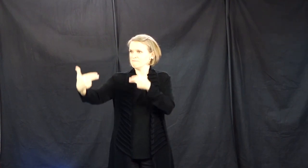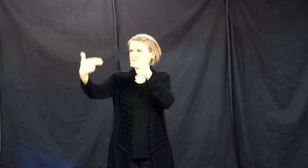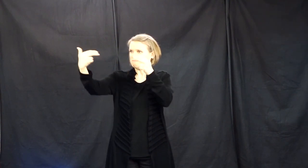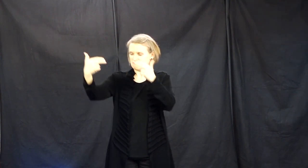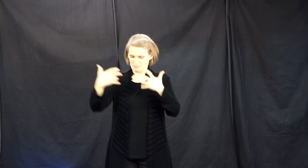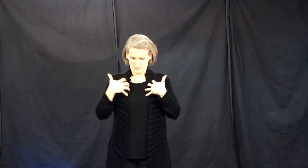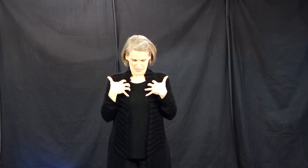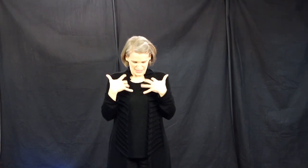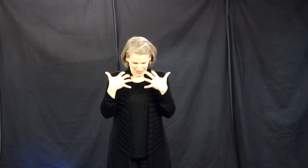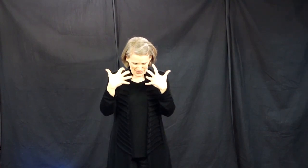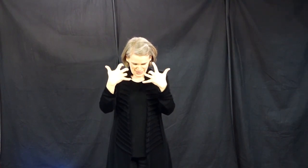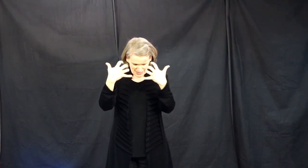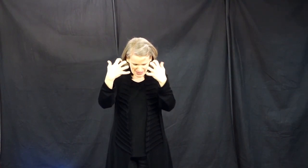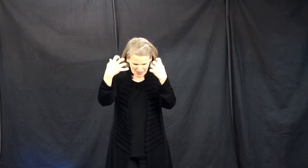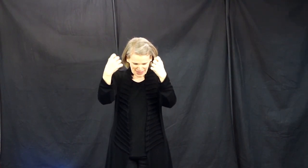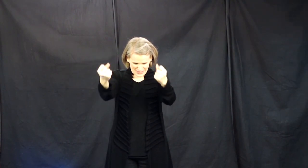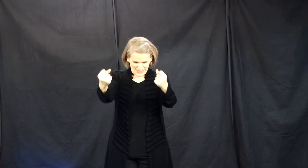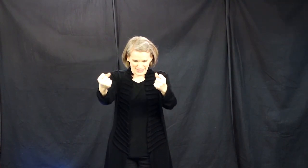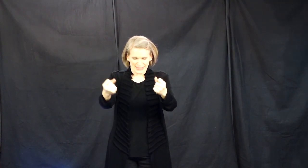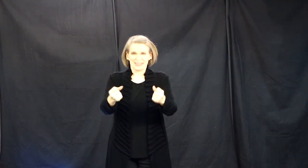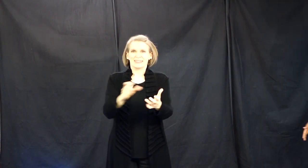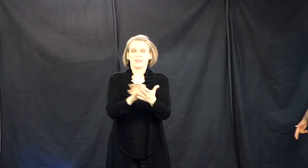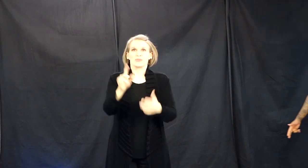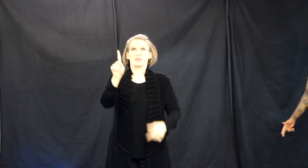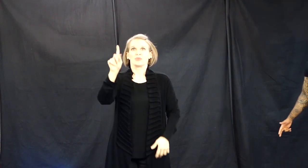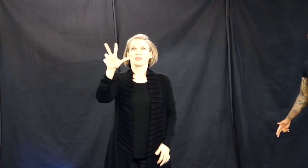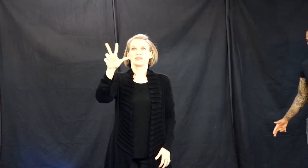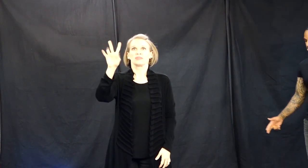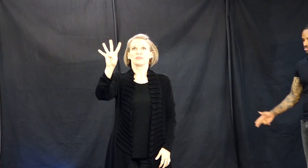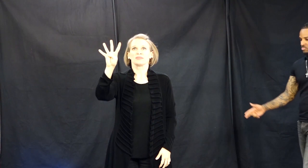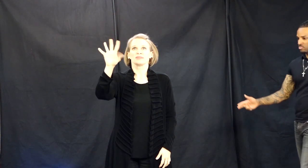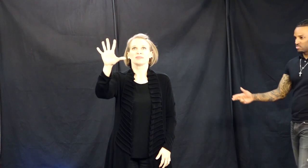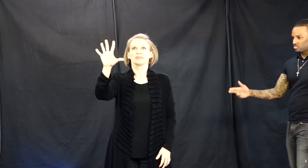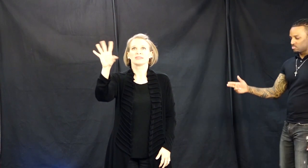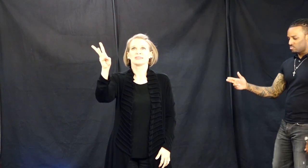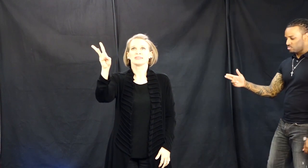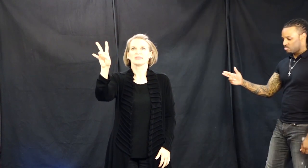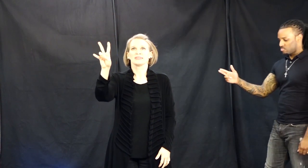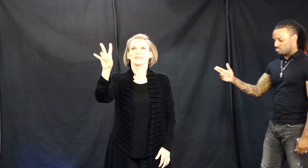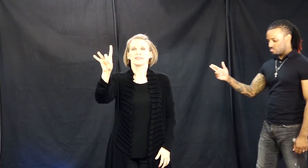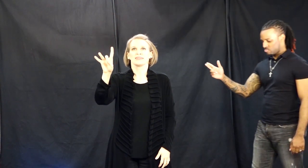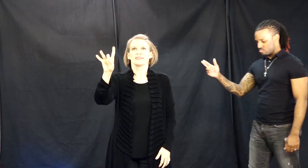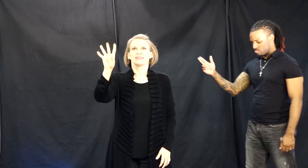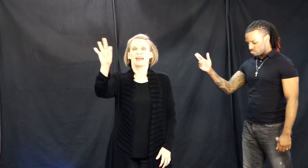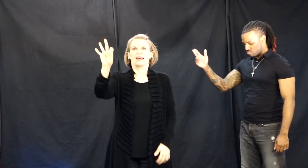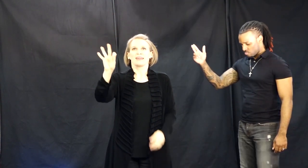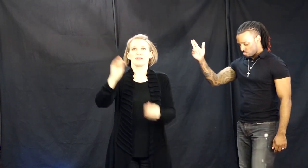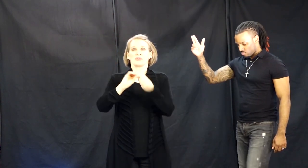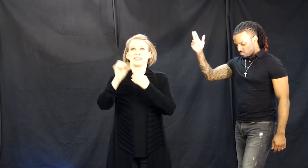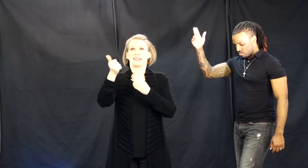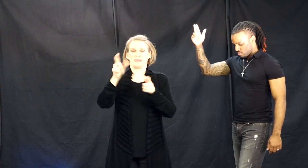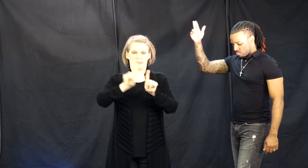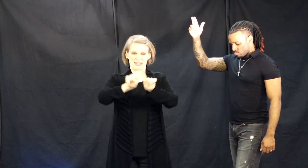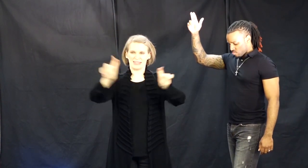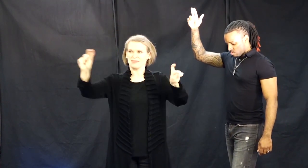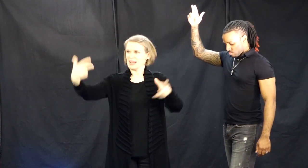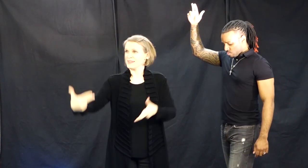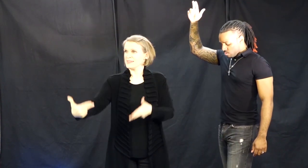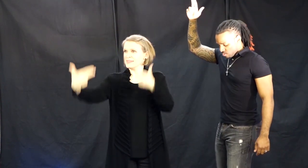the courage you require. Then count. 1, 2, 3, 4, 5, 6, 7, 8, 9. Number 10, paces higher.